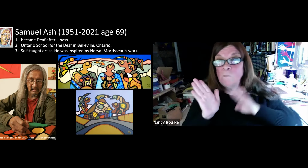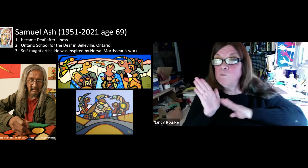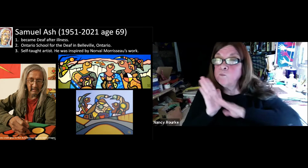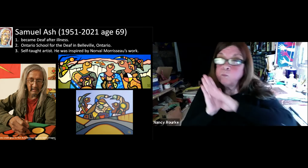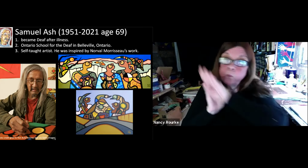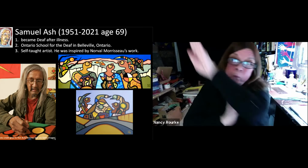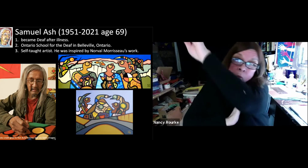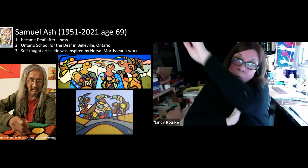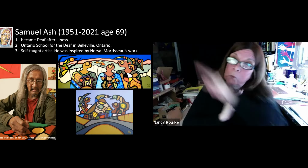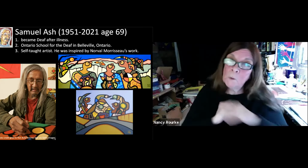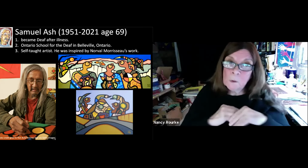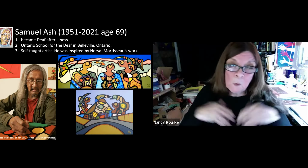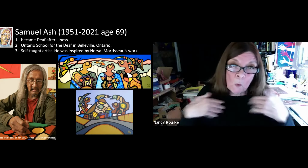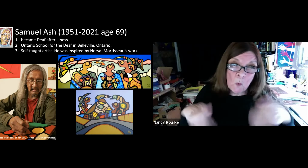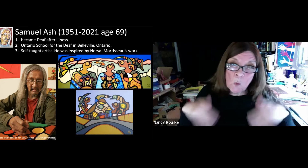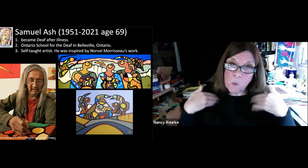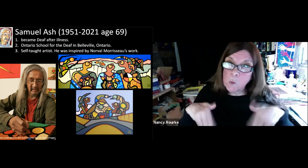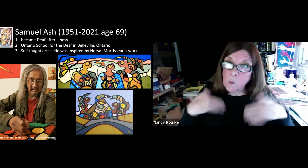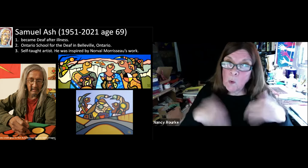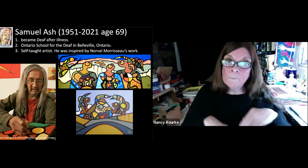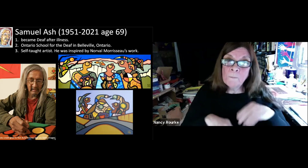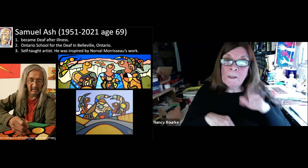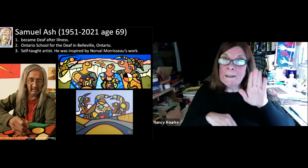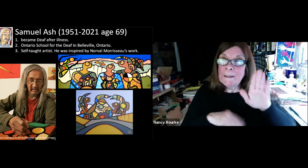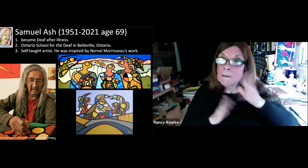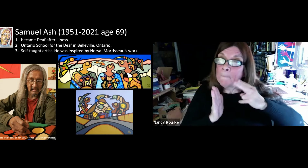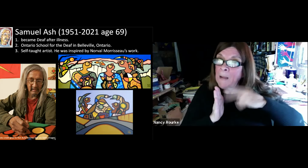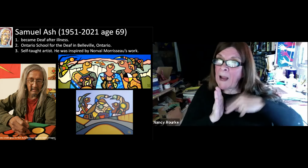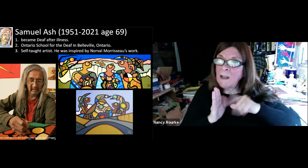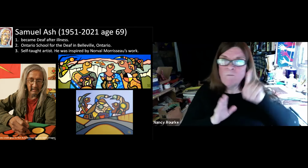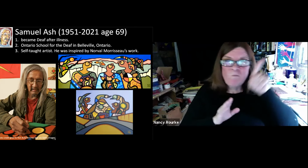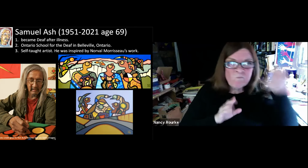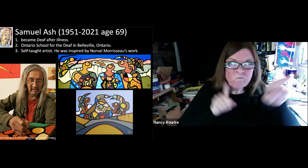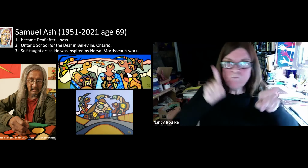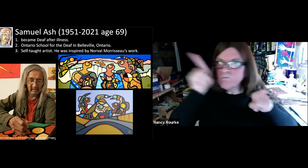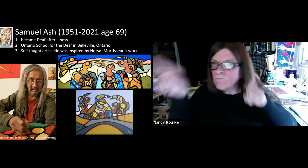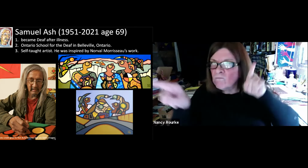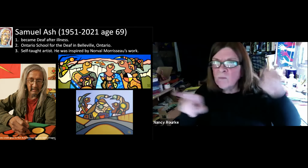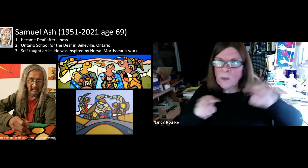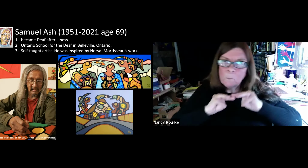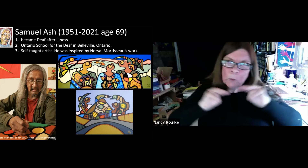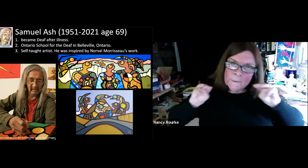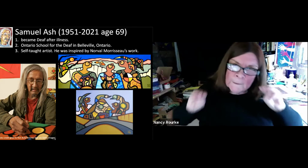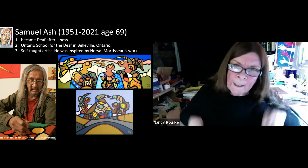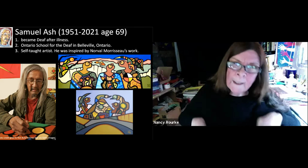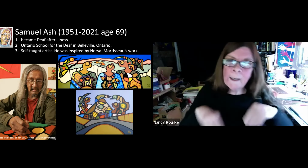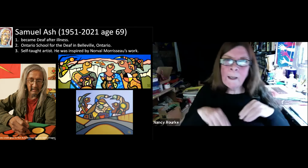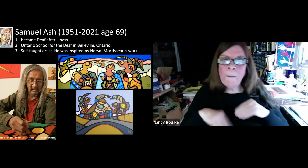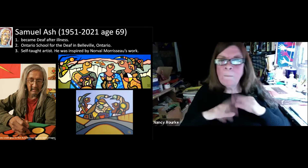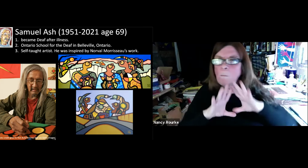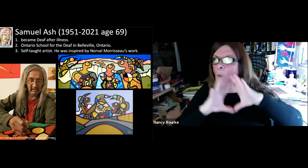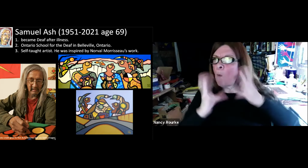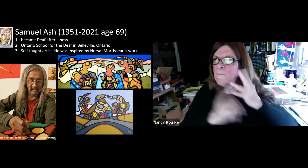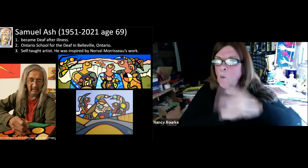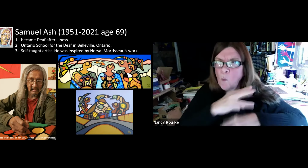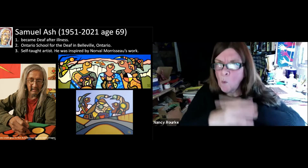Now Samuel became extremely famous. And extremely well known. He was very successful. His paintings